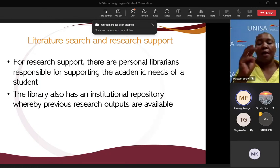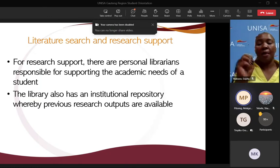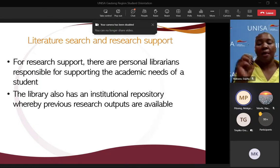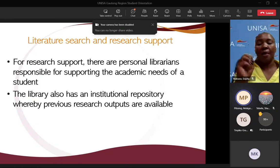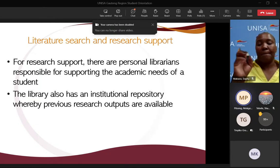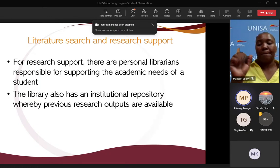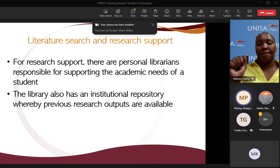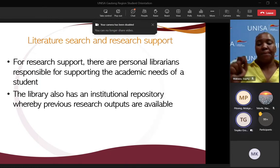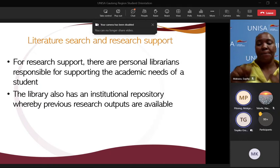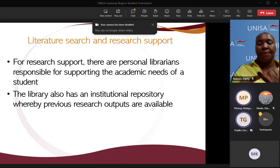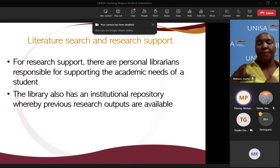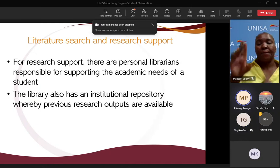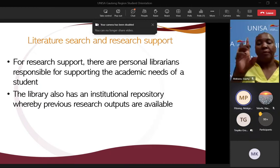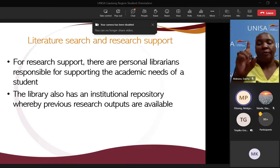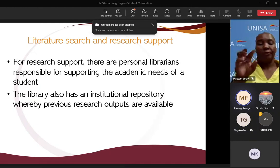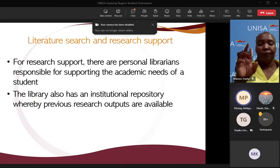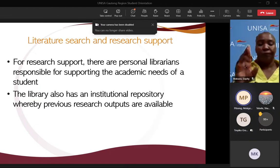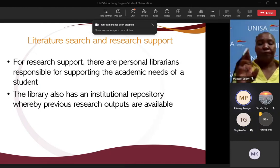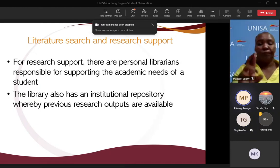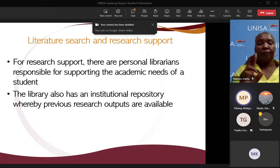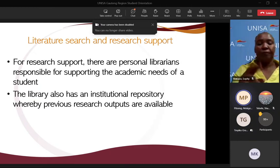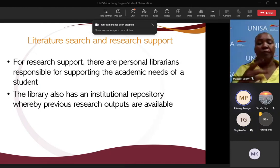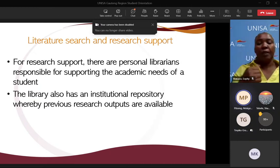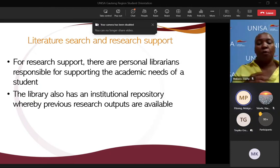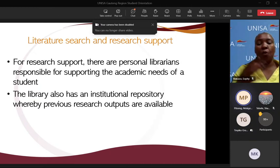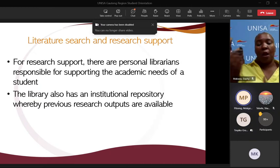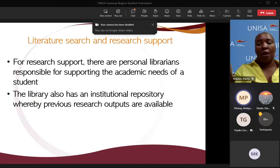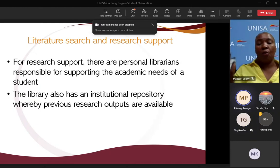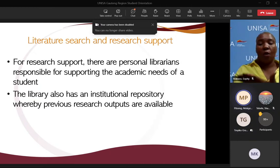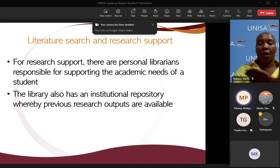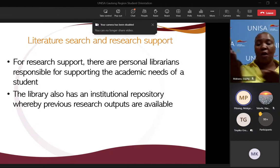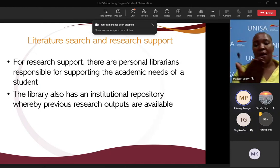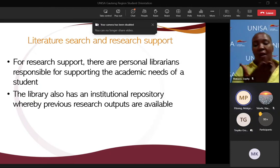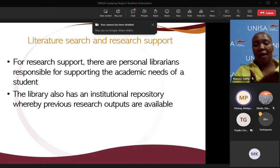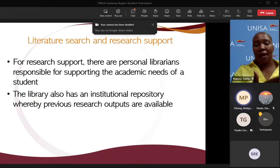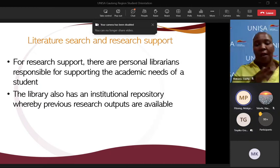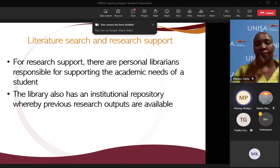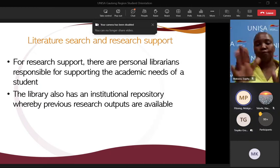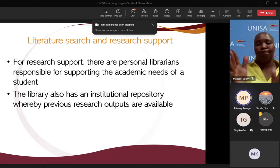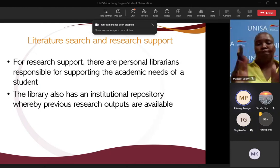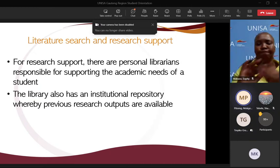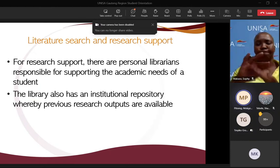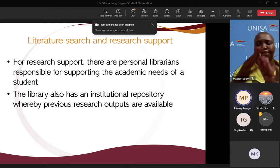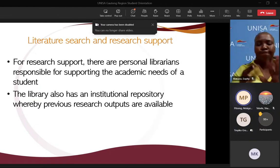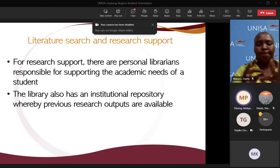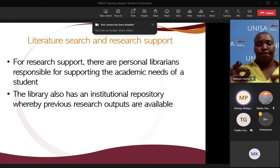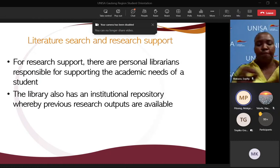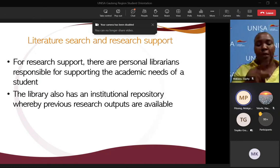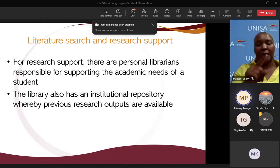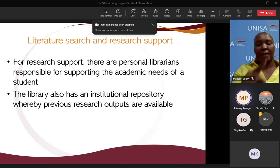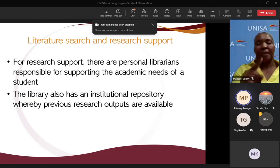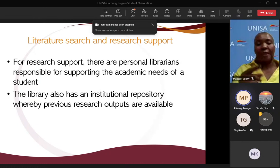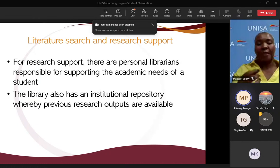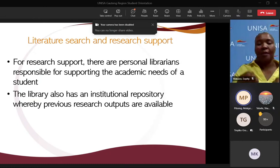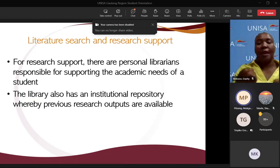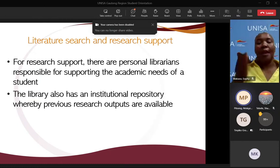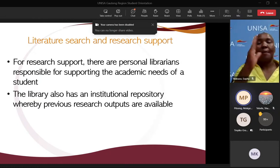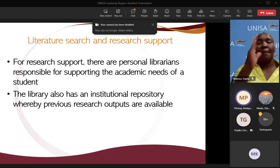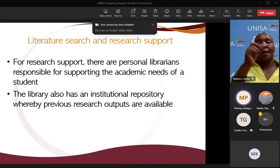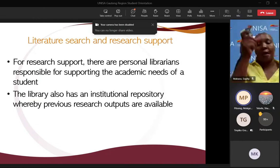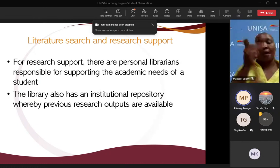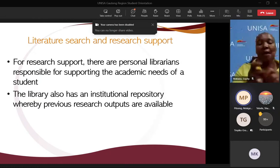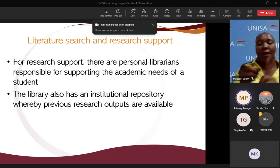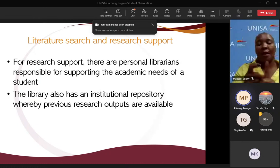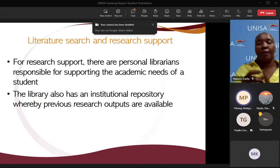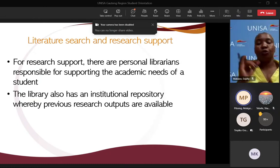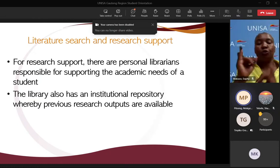a welcome package from their personal librarian the personal librarian will be introducing themselves offering their